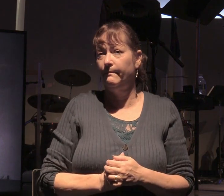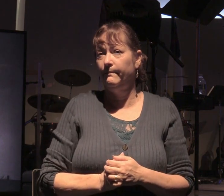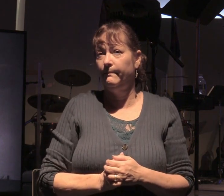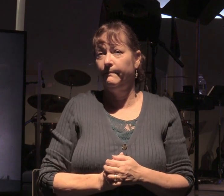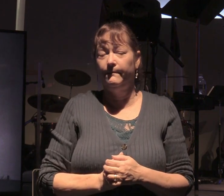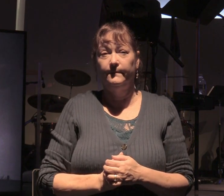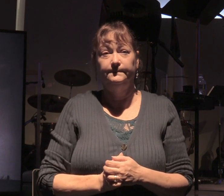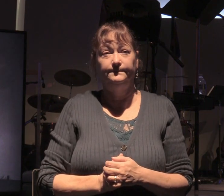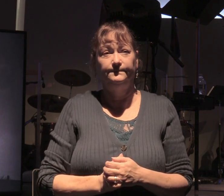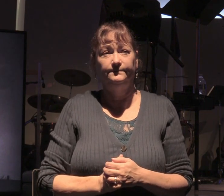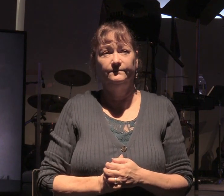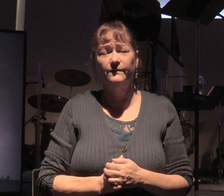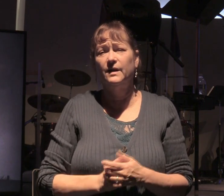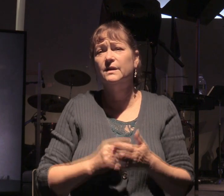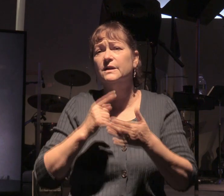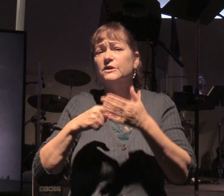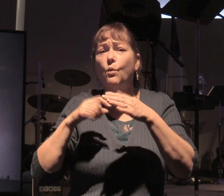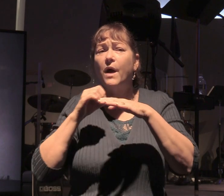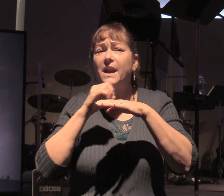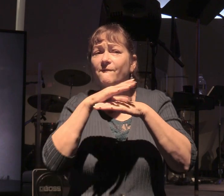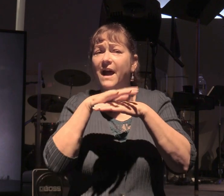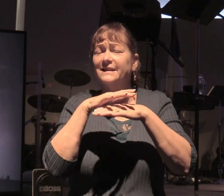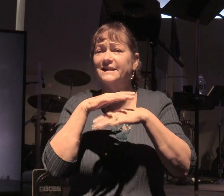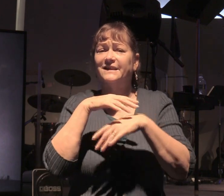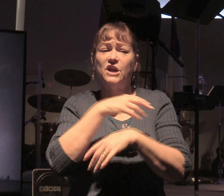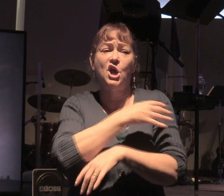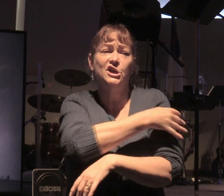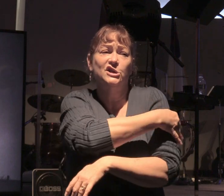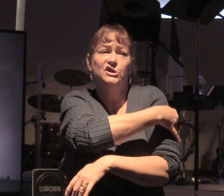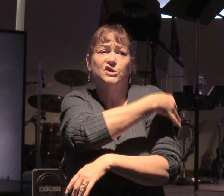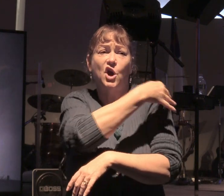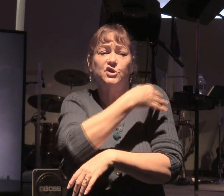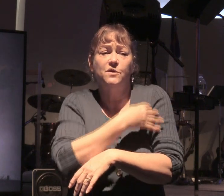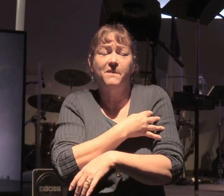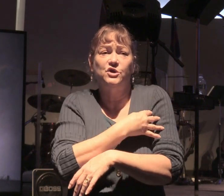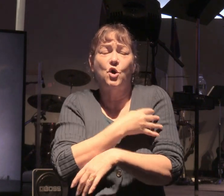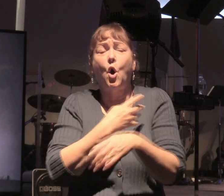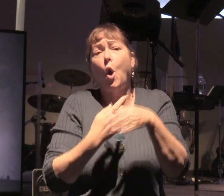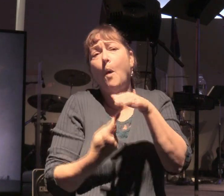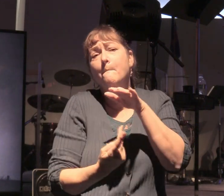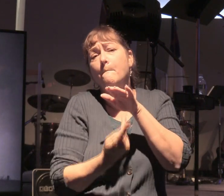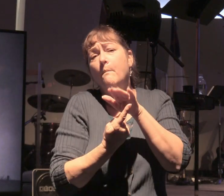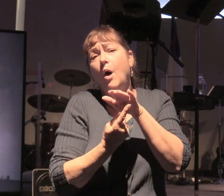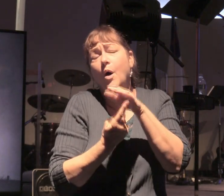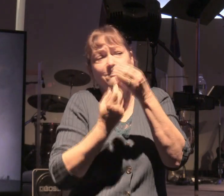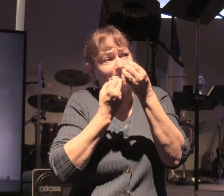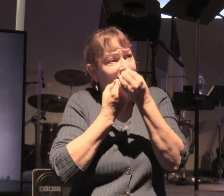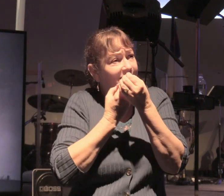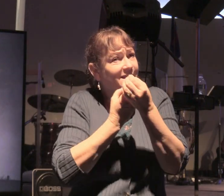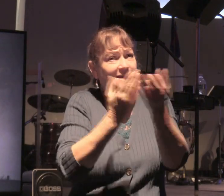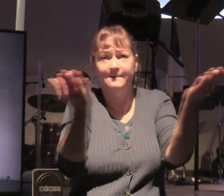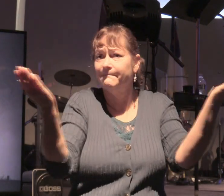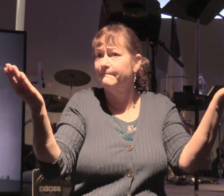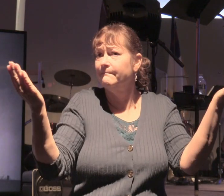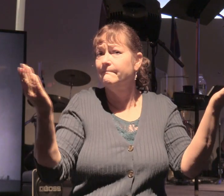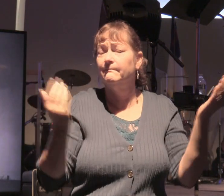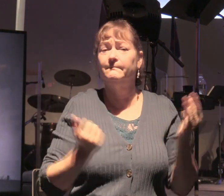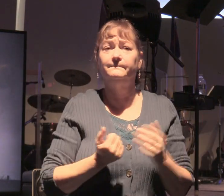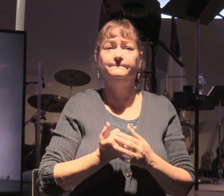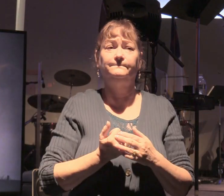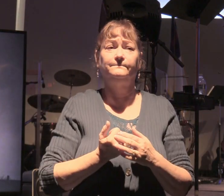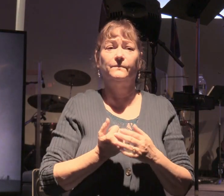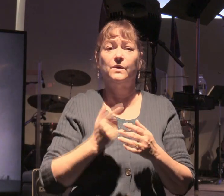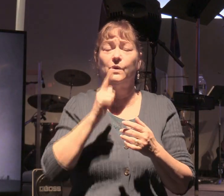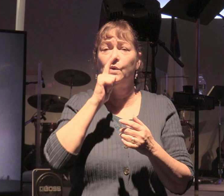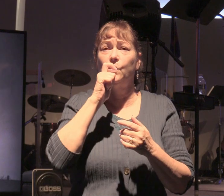So, what advice does Sergeant Major Paul give to the rest of us who